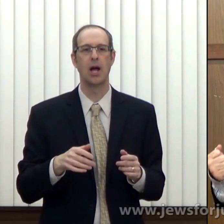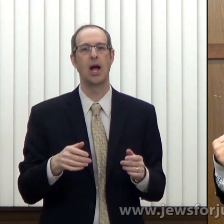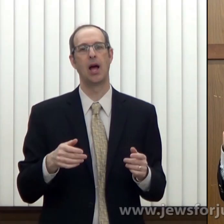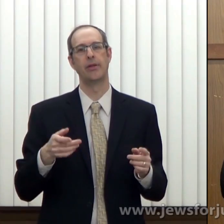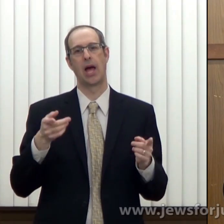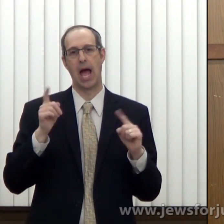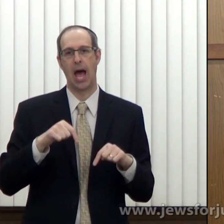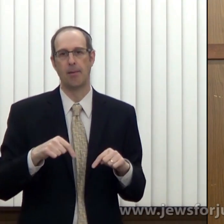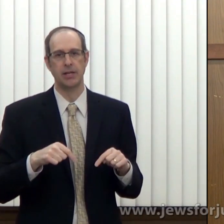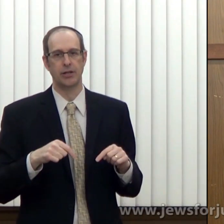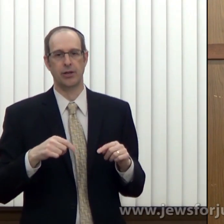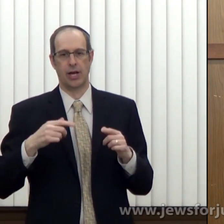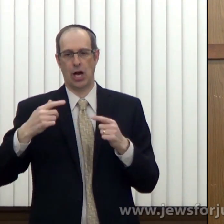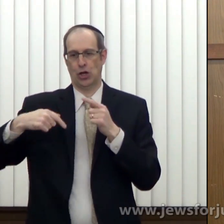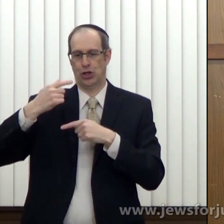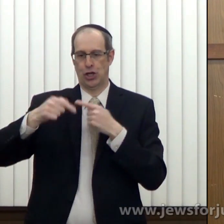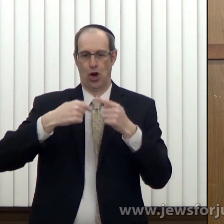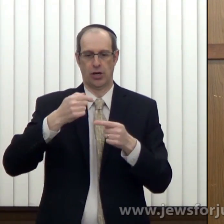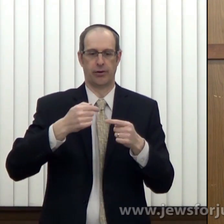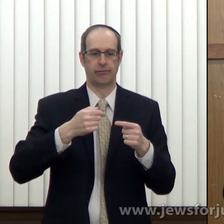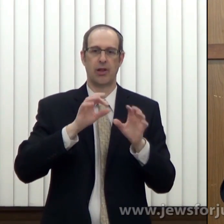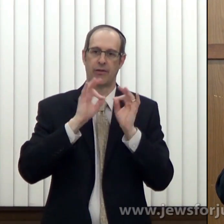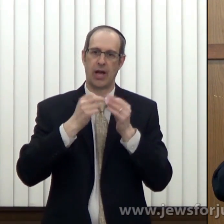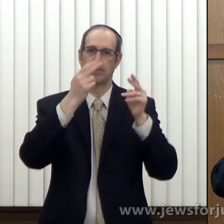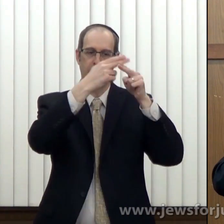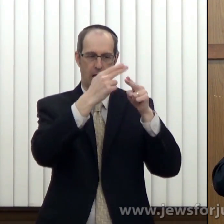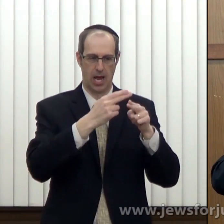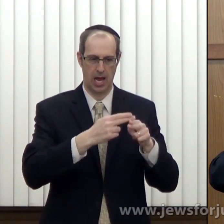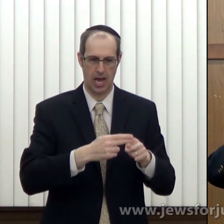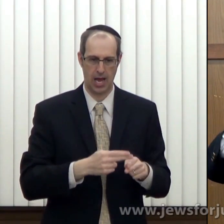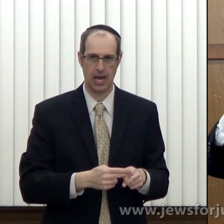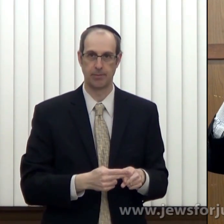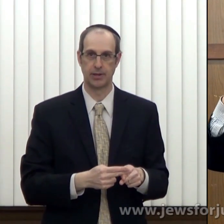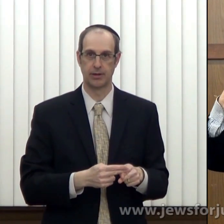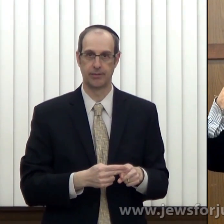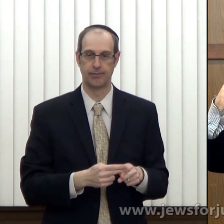comes to the genealogy, when it comes to the